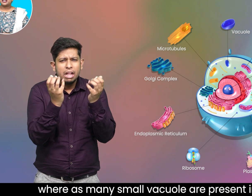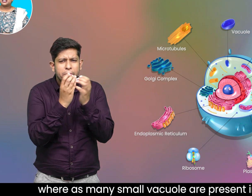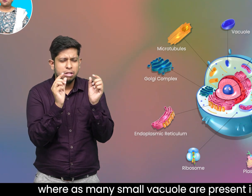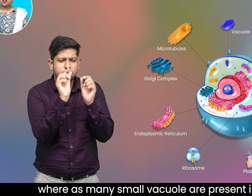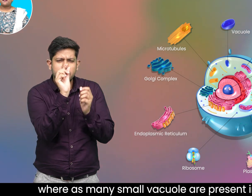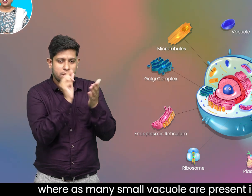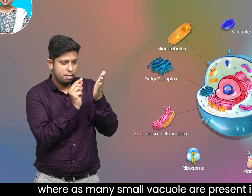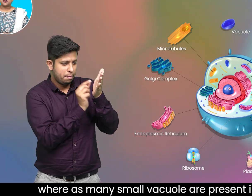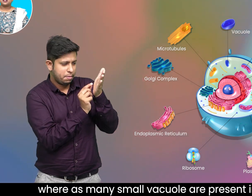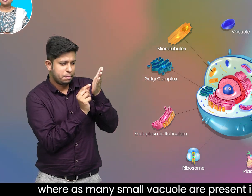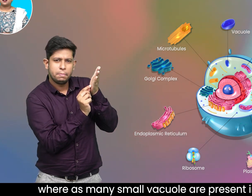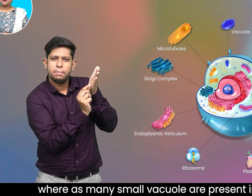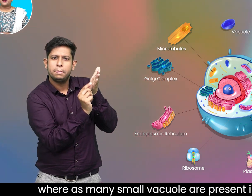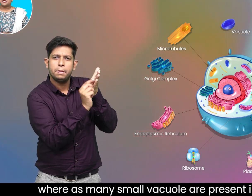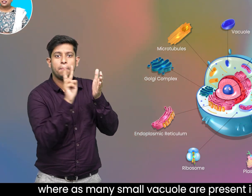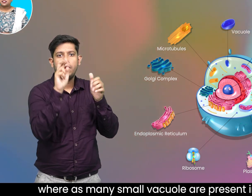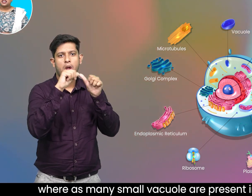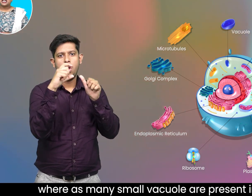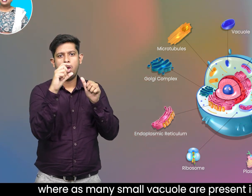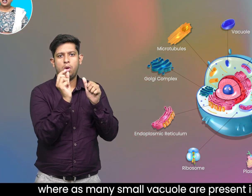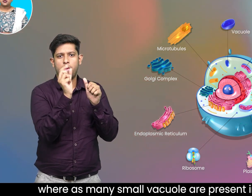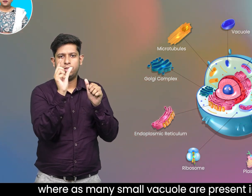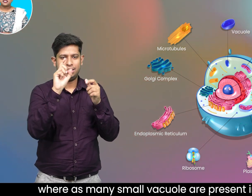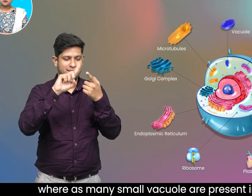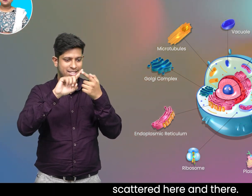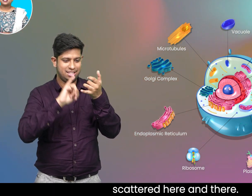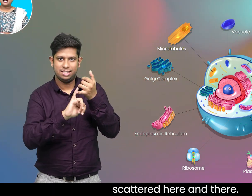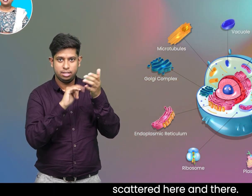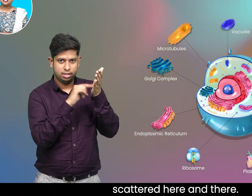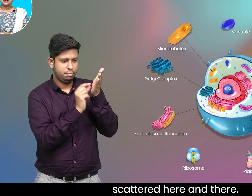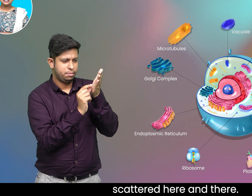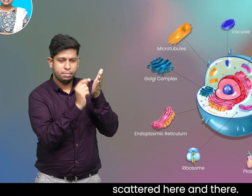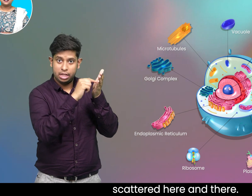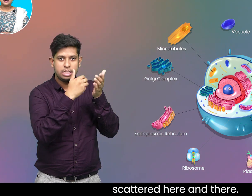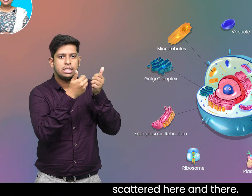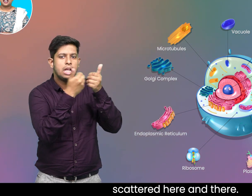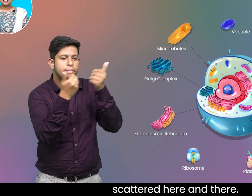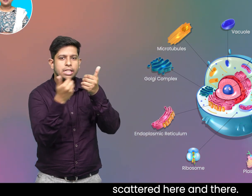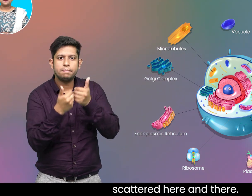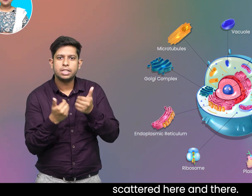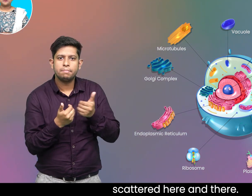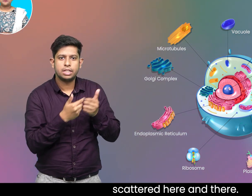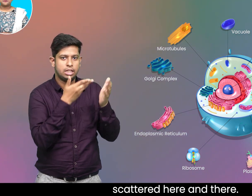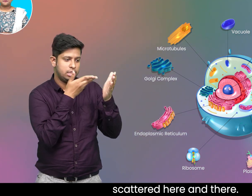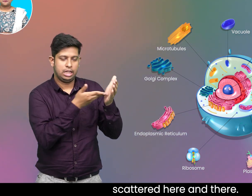Whereas many small vacuoles are present in cytoplasm scattered here and there.